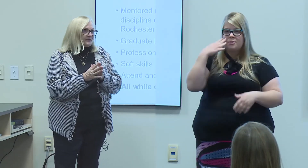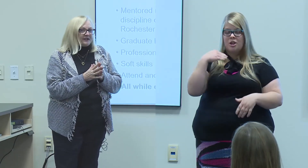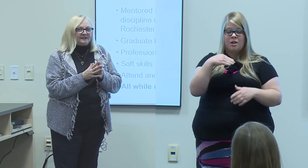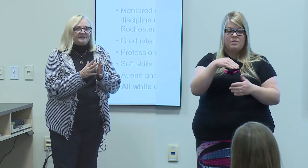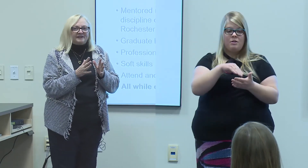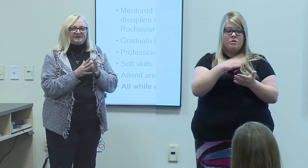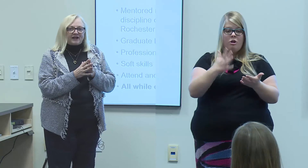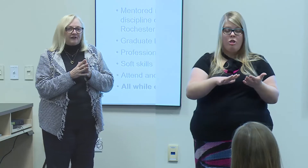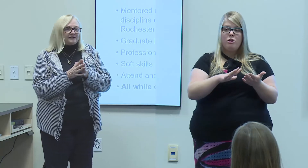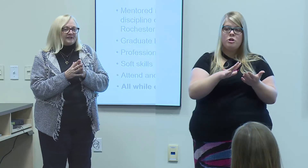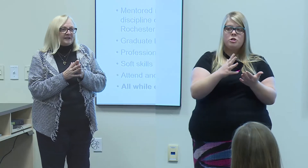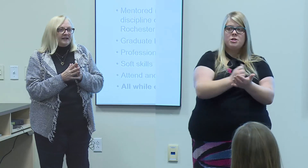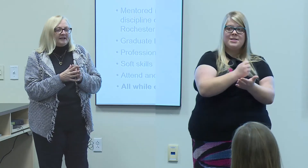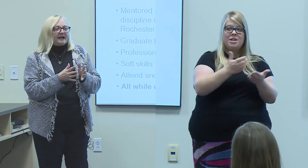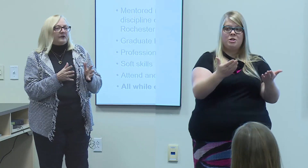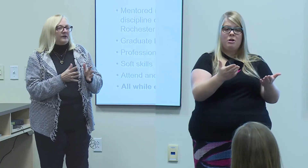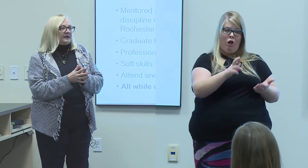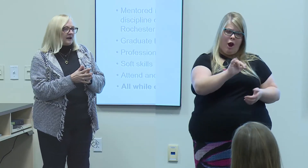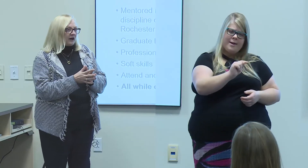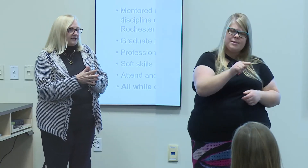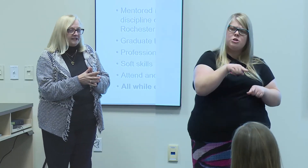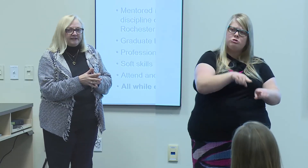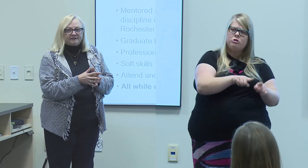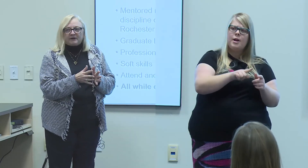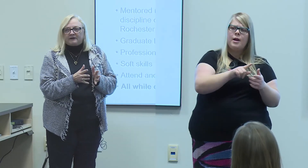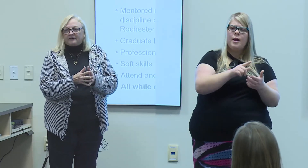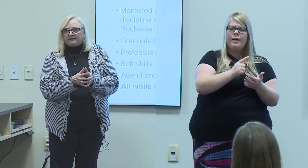research experiences our scholars get, not only